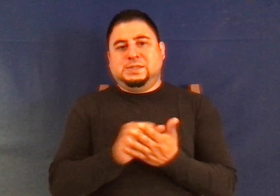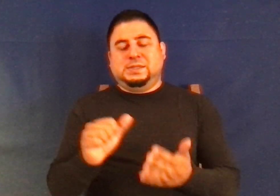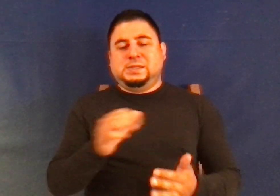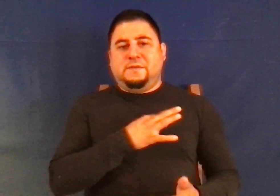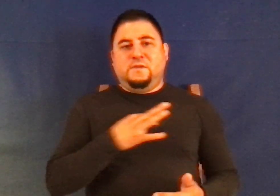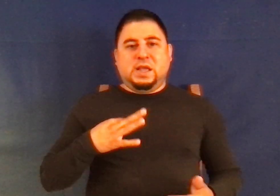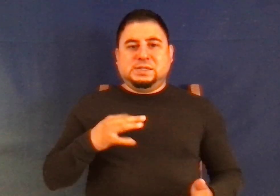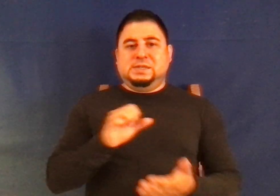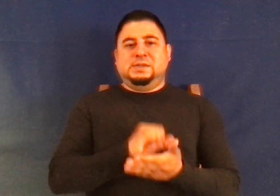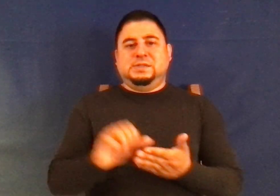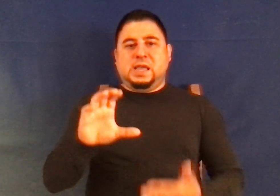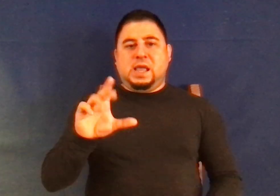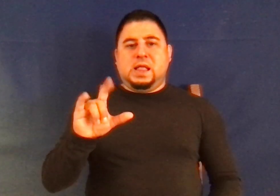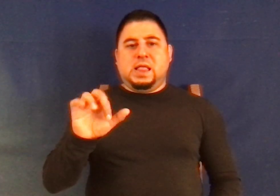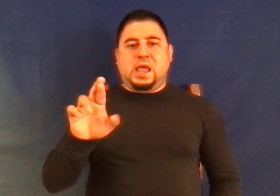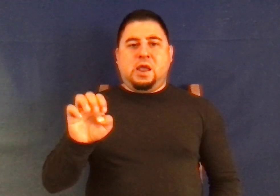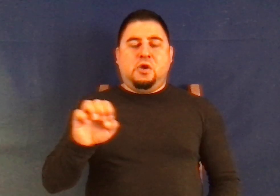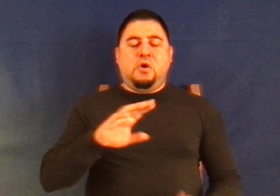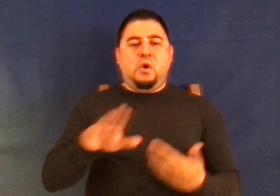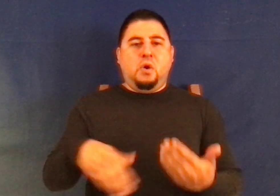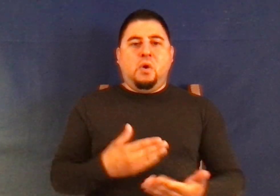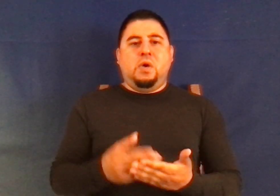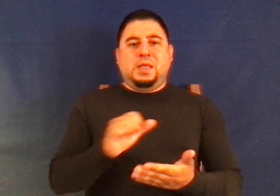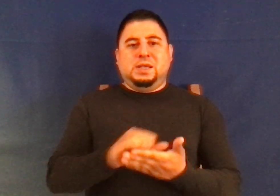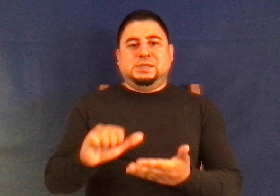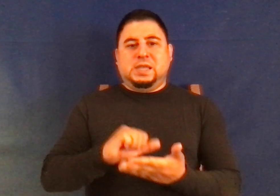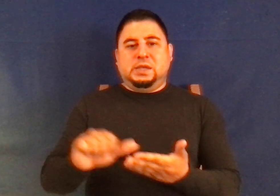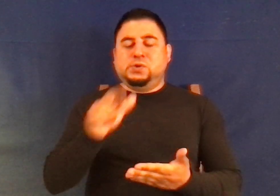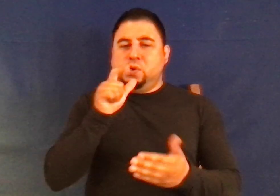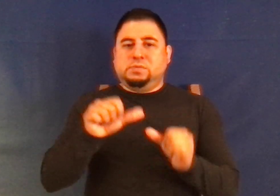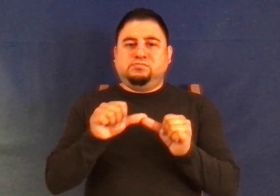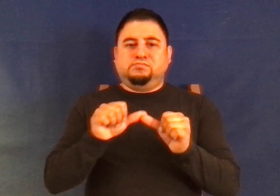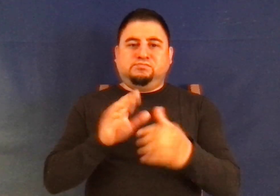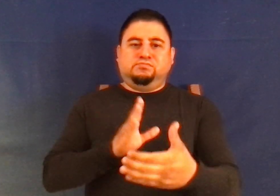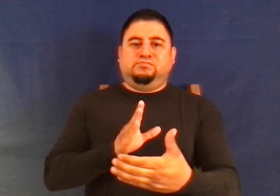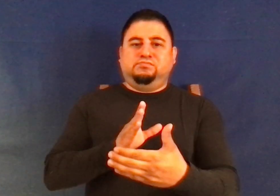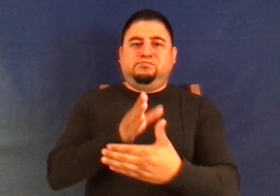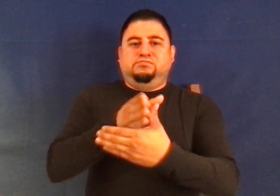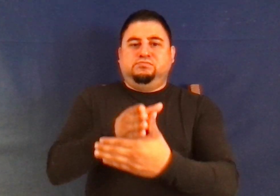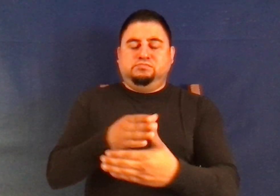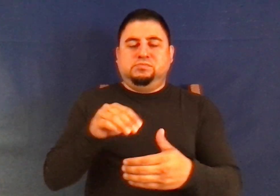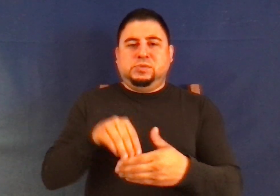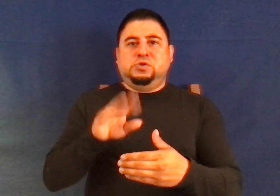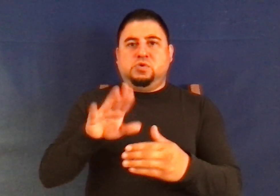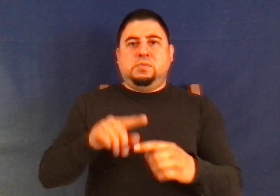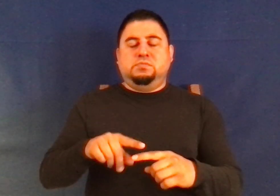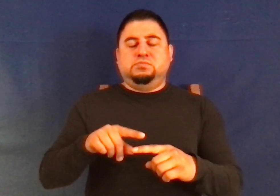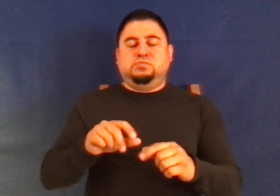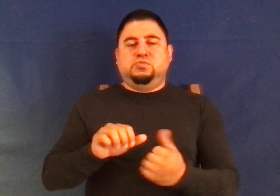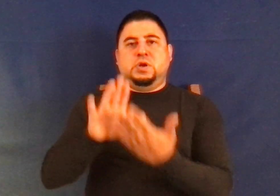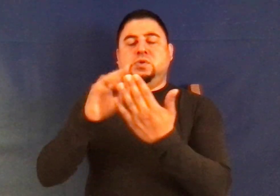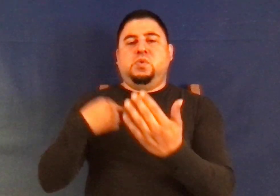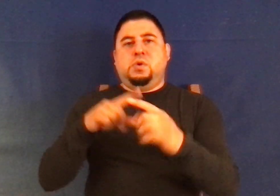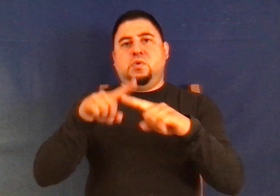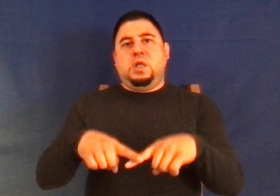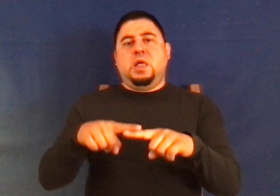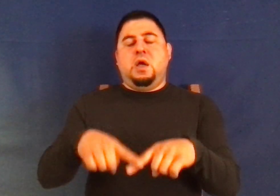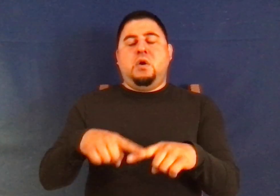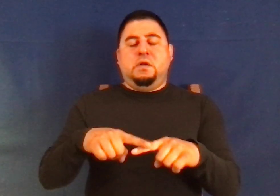Clair, and with all of the saints on whose constant intercession in your presence we rely for unfailing